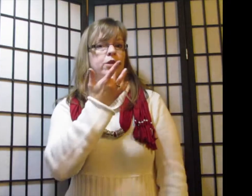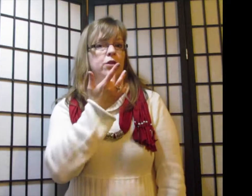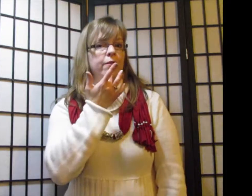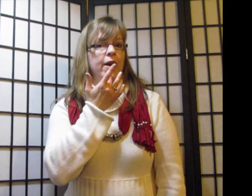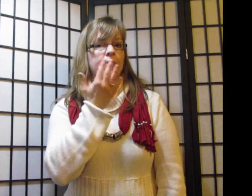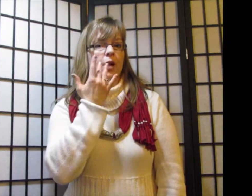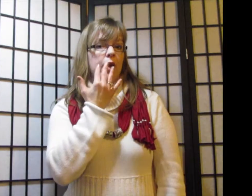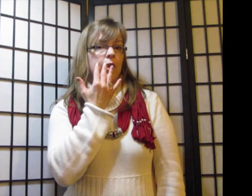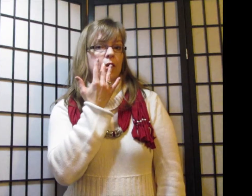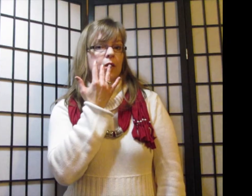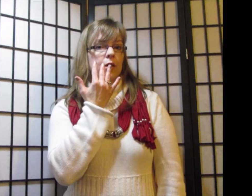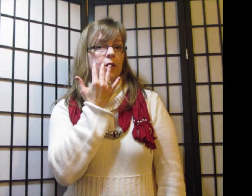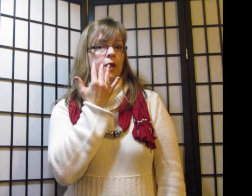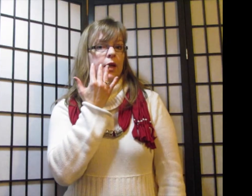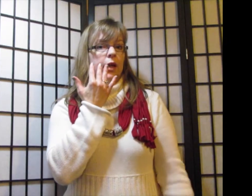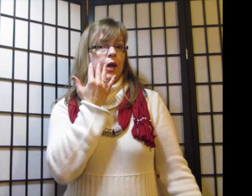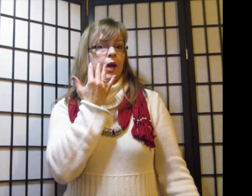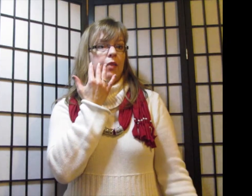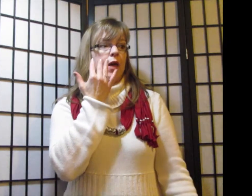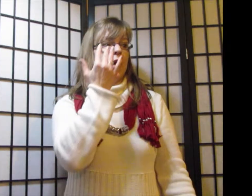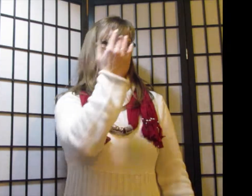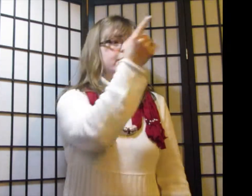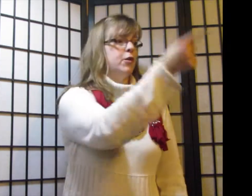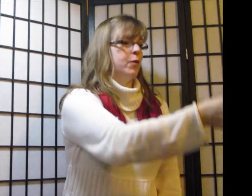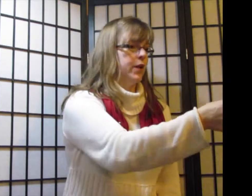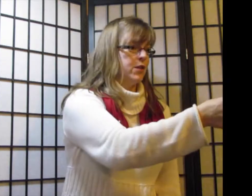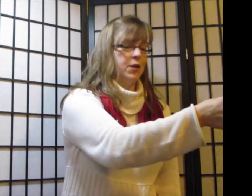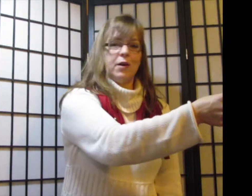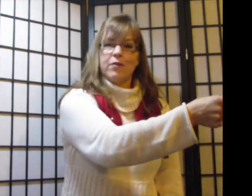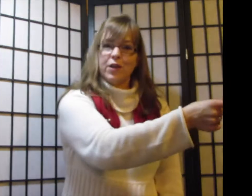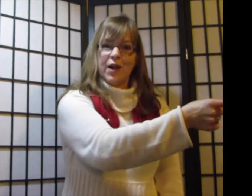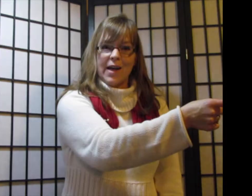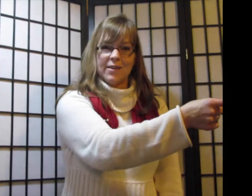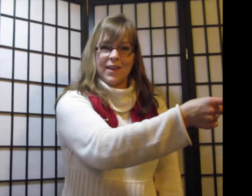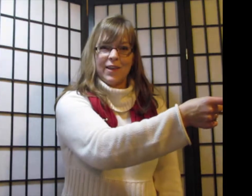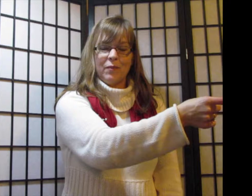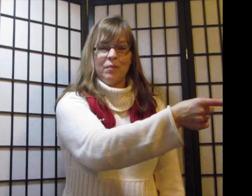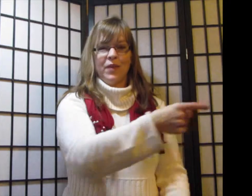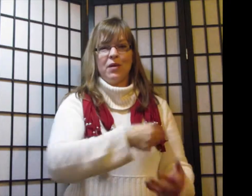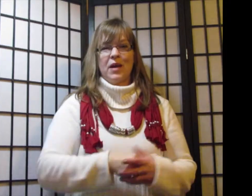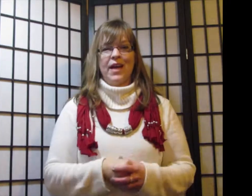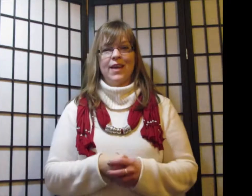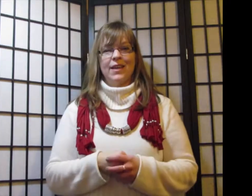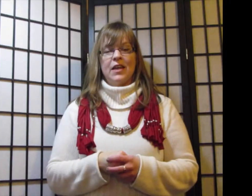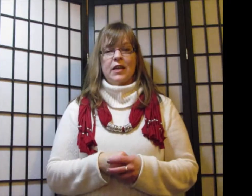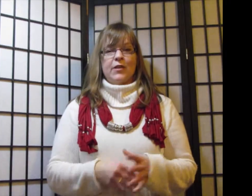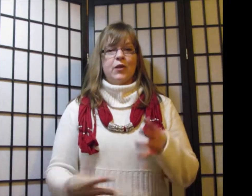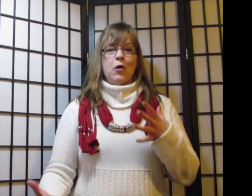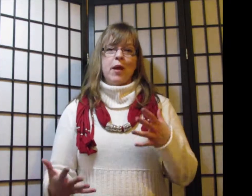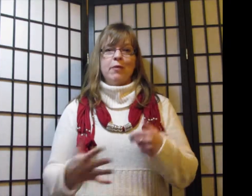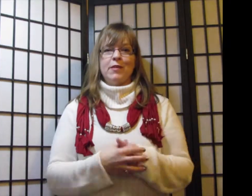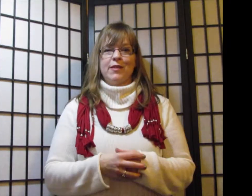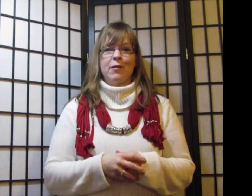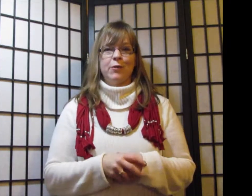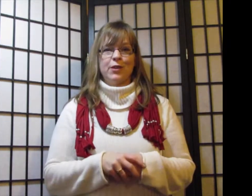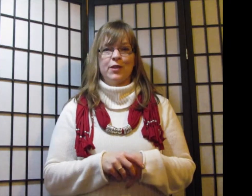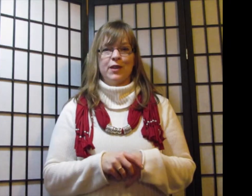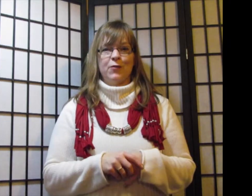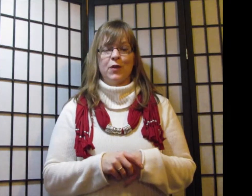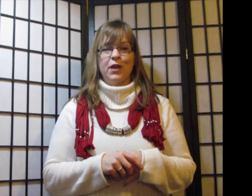your favorite color? And then you point to whoever you're asking. Okay? So maybe Miss Kim will do this for you